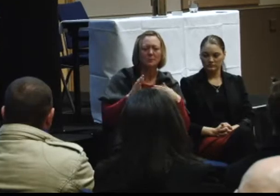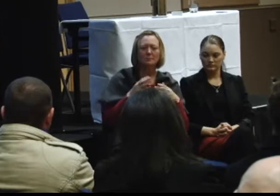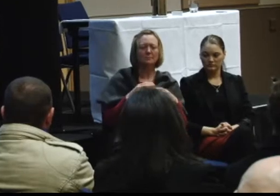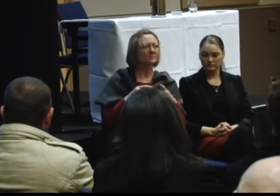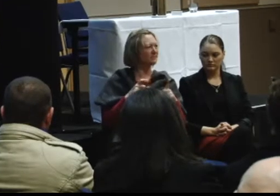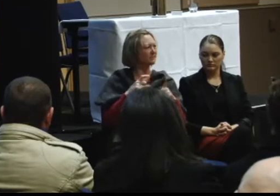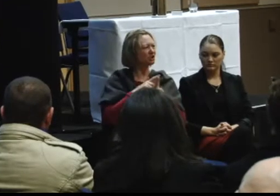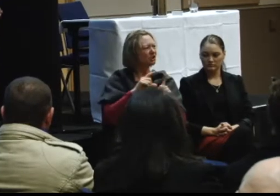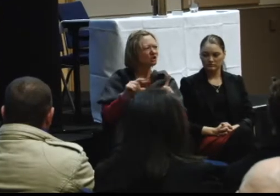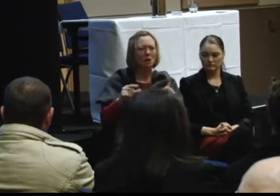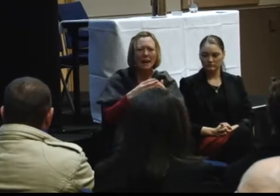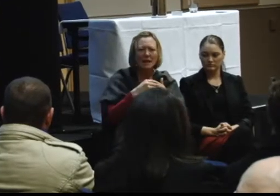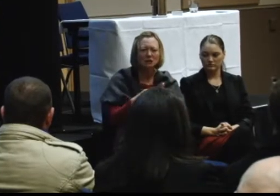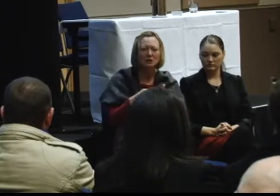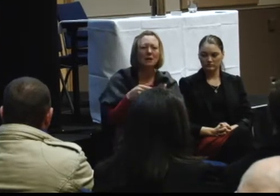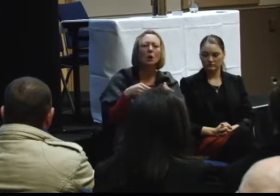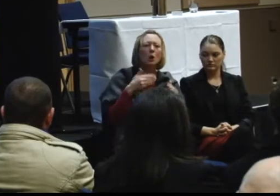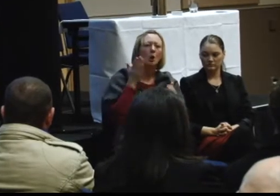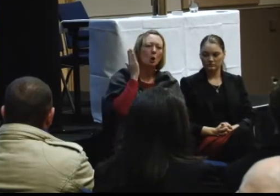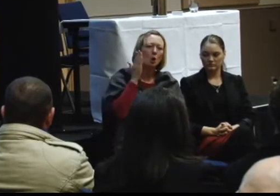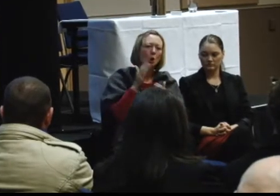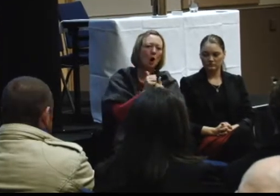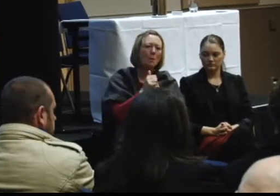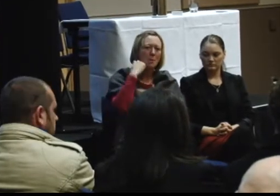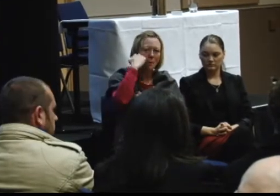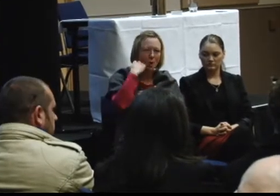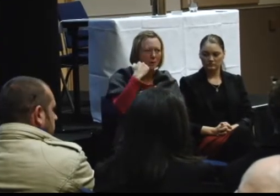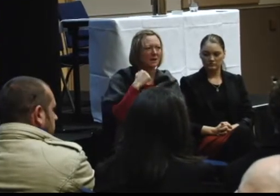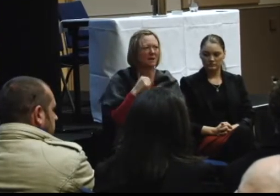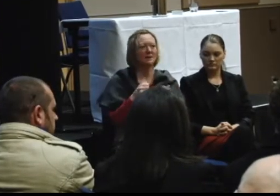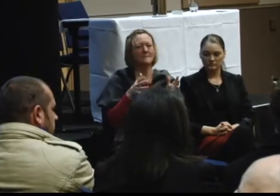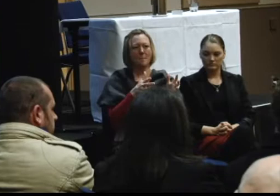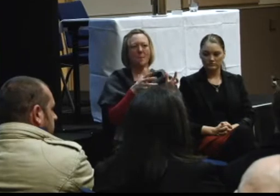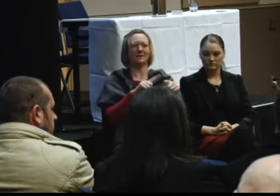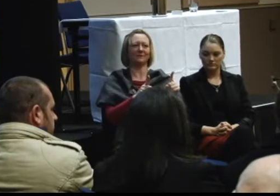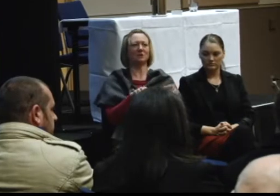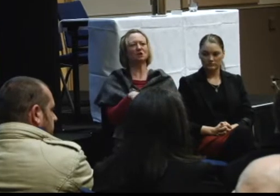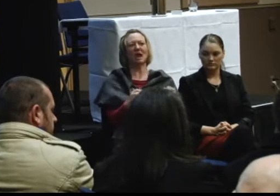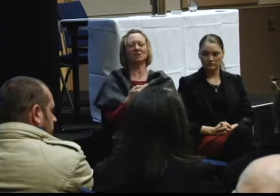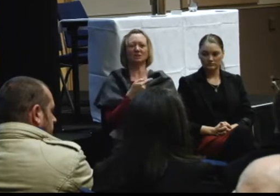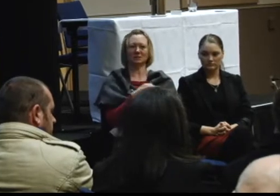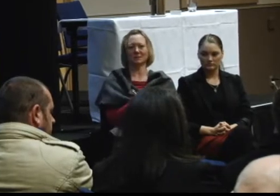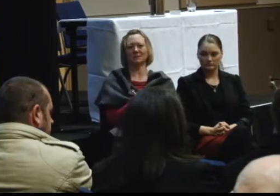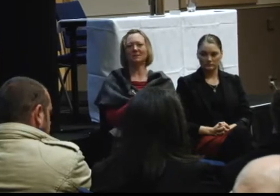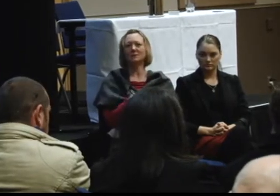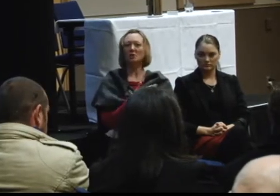Kaupapa, who have a unique set of challenges. And Kath, would you like to come up and tell us a little bit about what you're